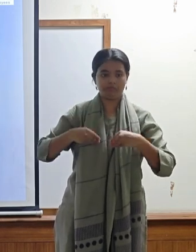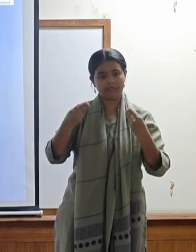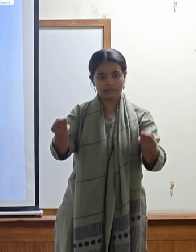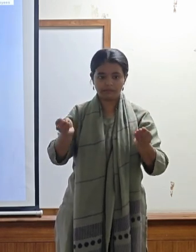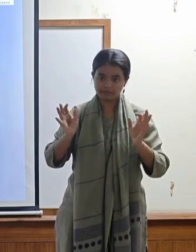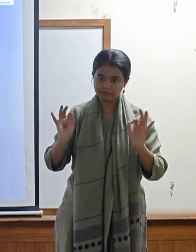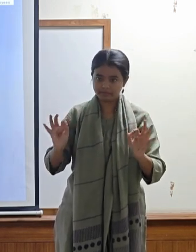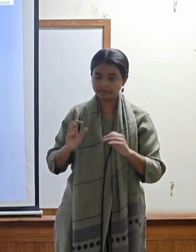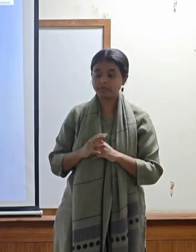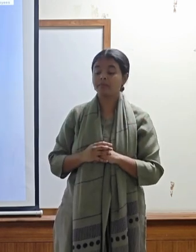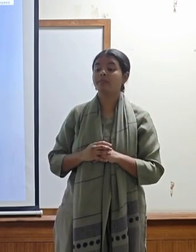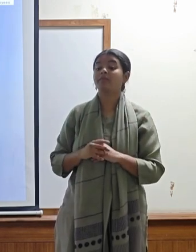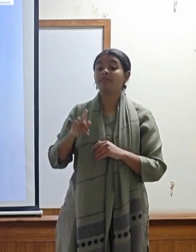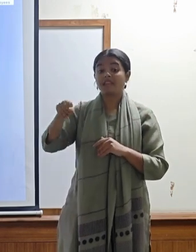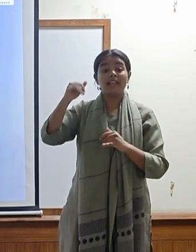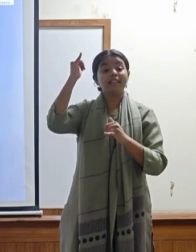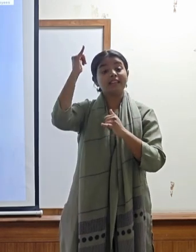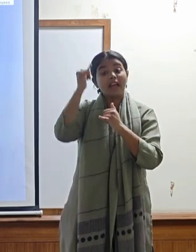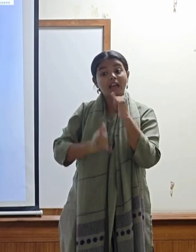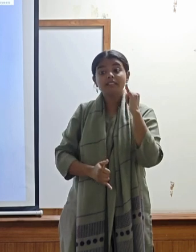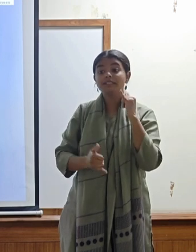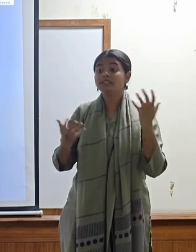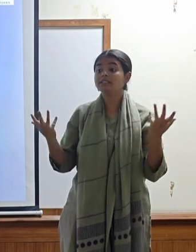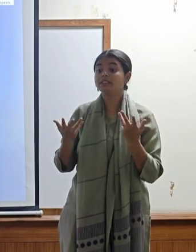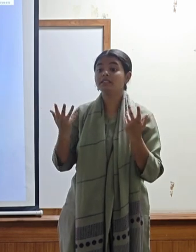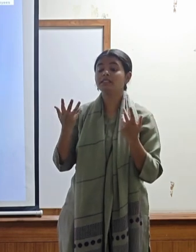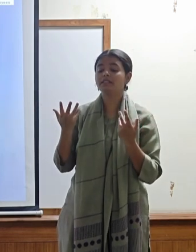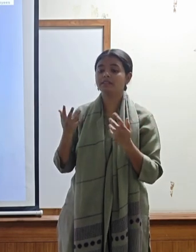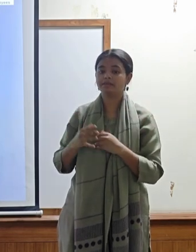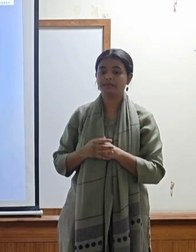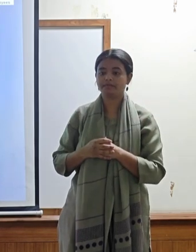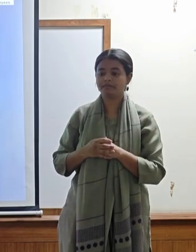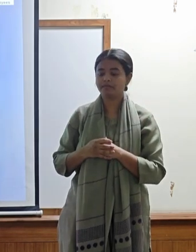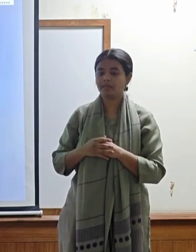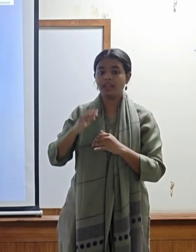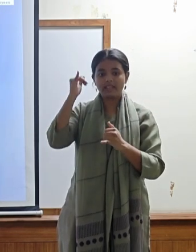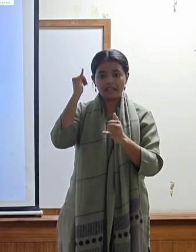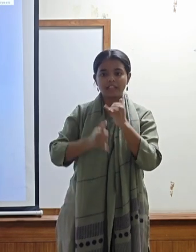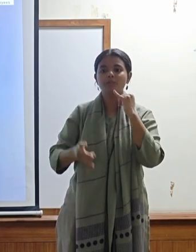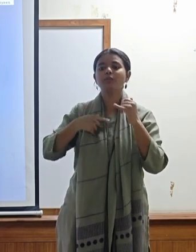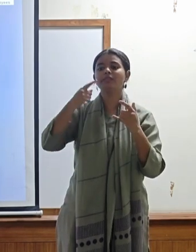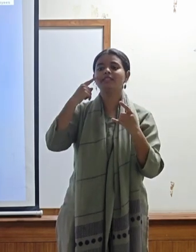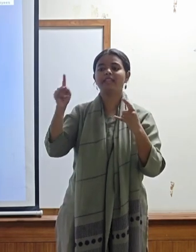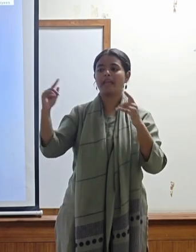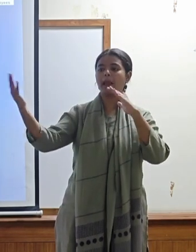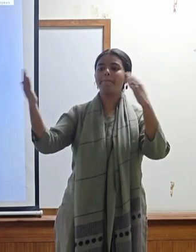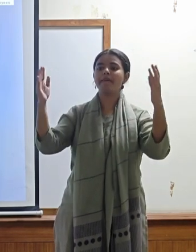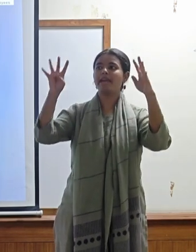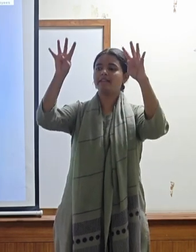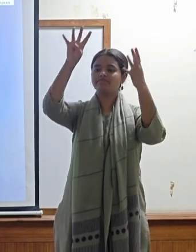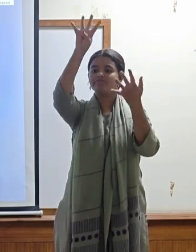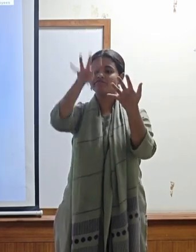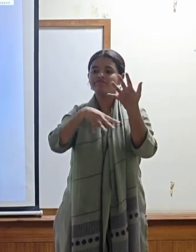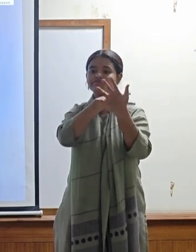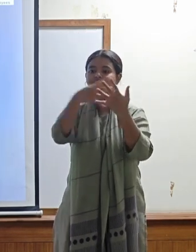right? And at the end we'll have a comparative table which is NPS and UPS,